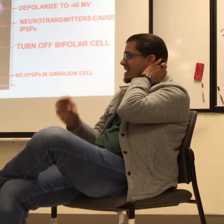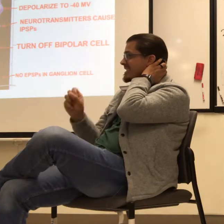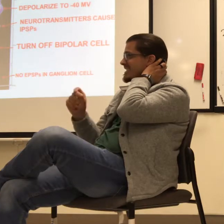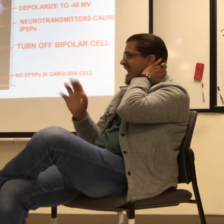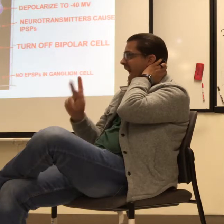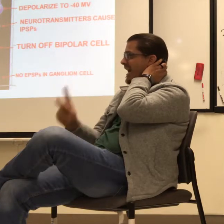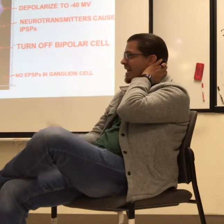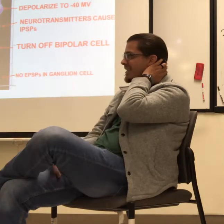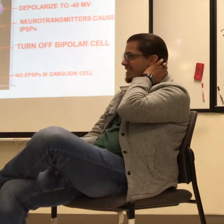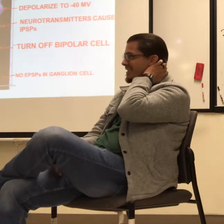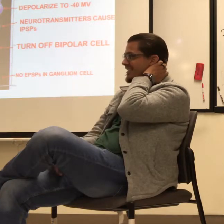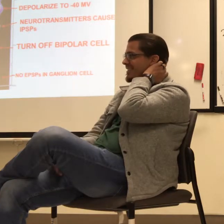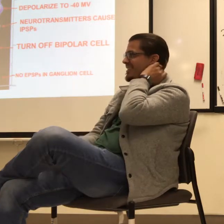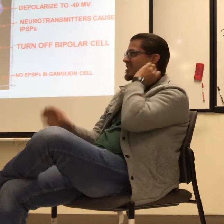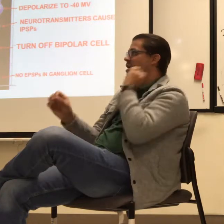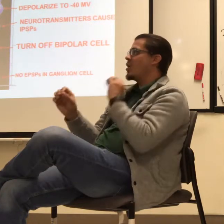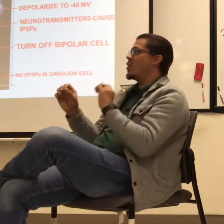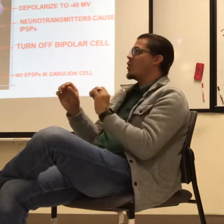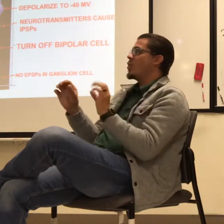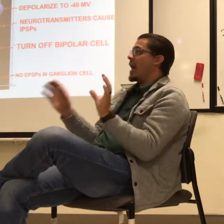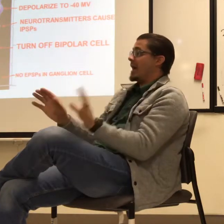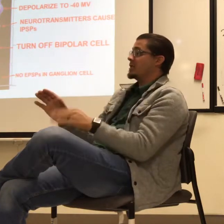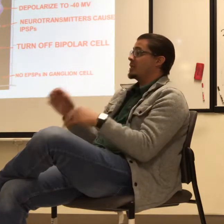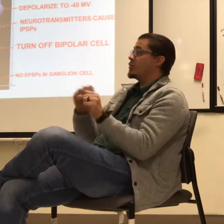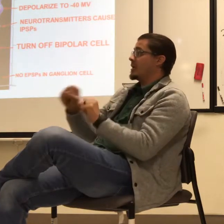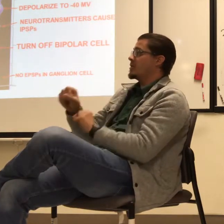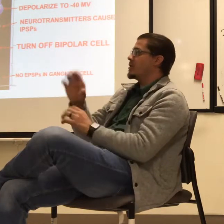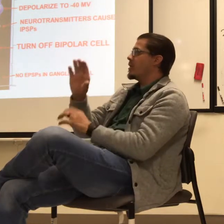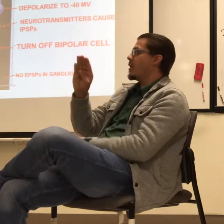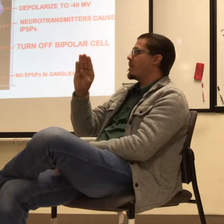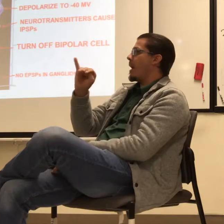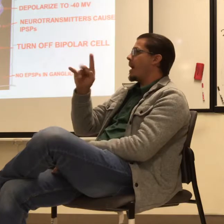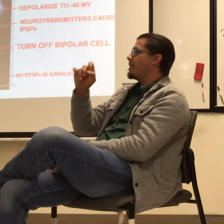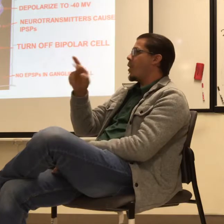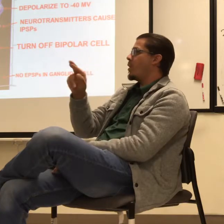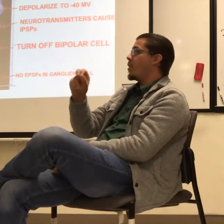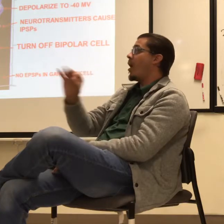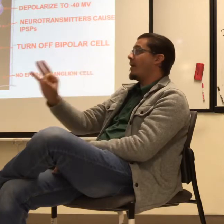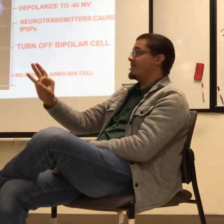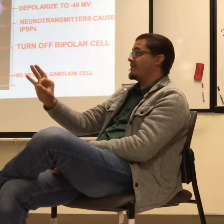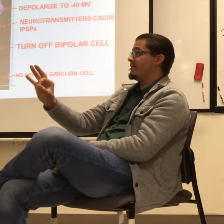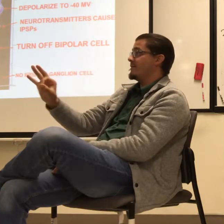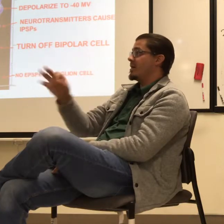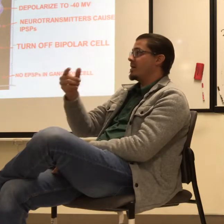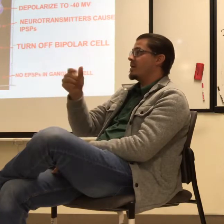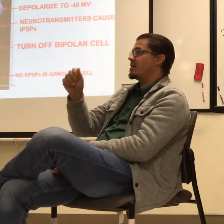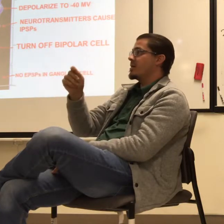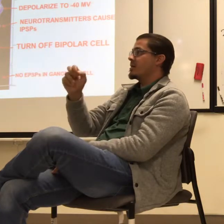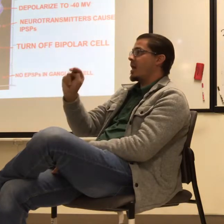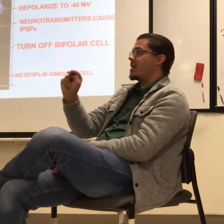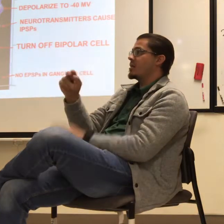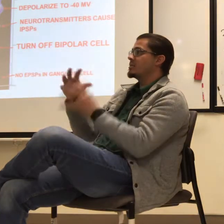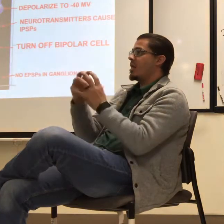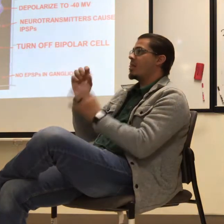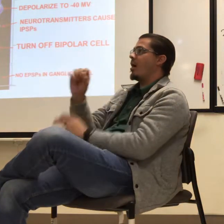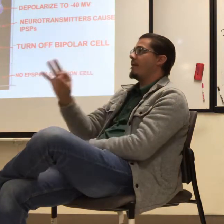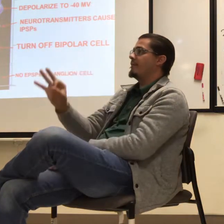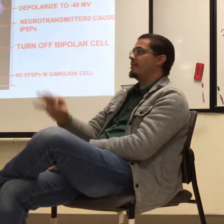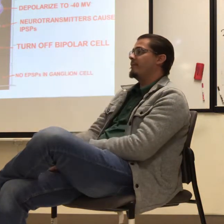So there's no action potentials in the ganglion cell. There's the bipolar cell is off, so it's off. Ganglion cell off.